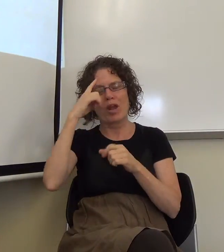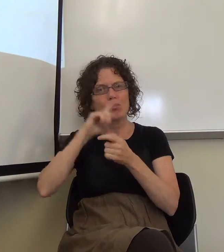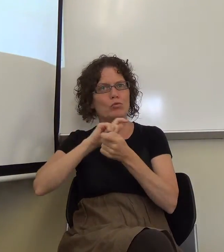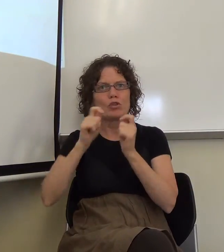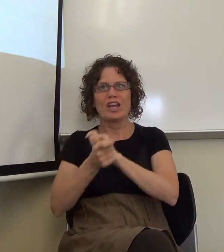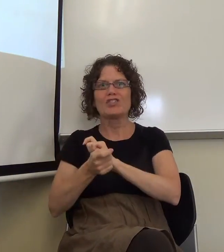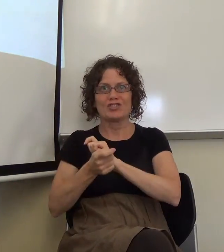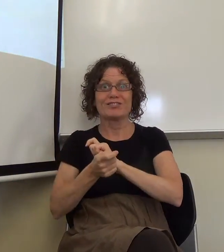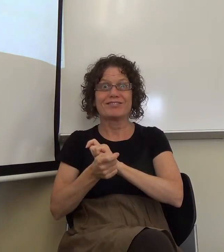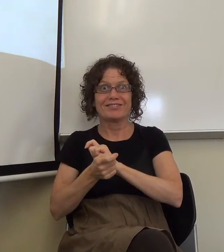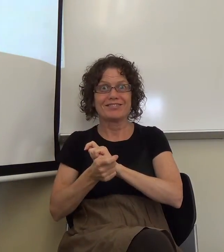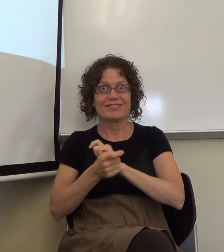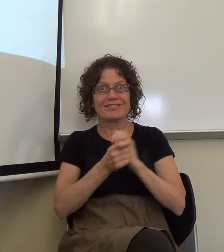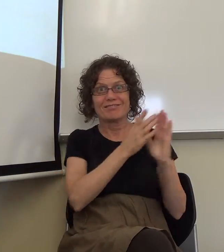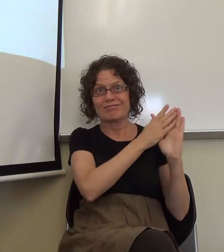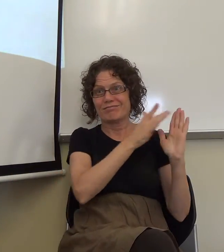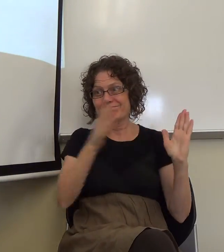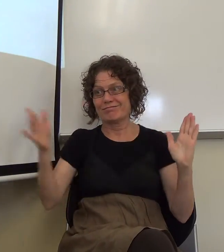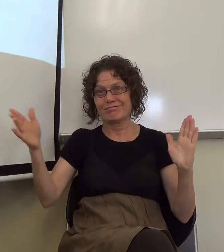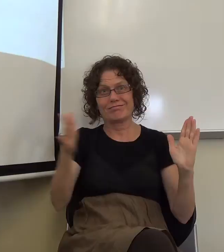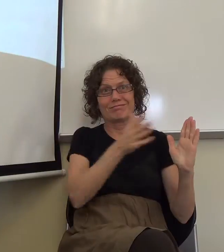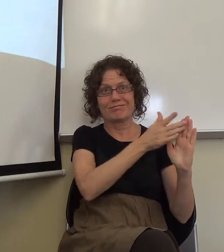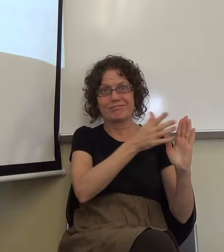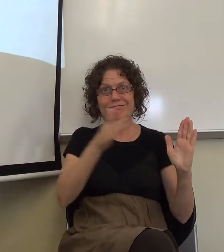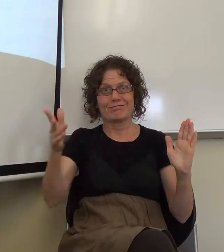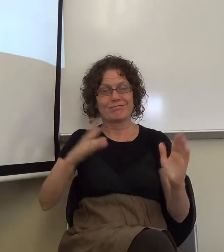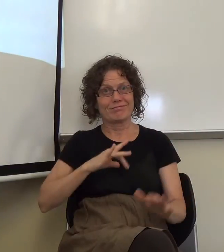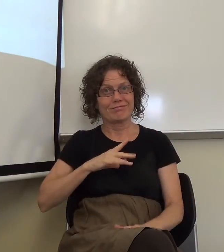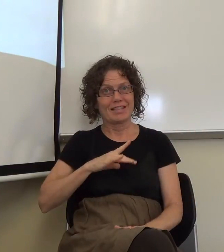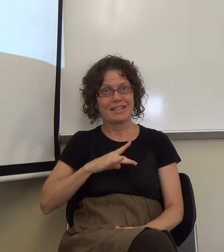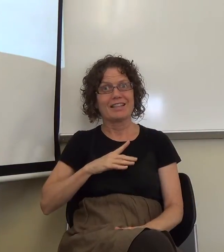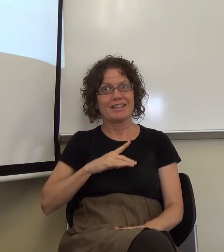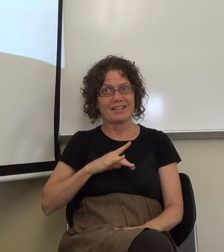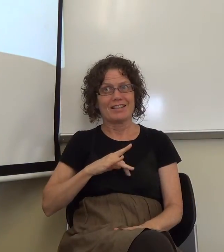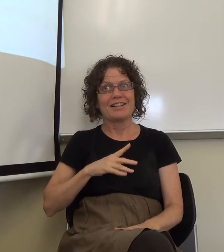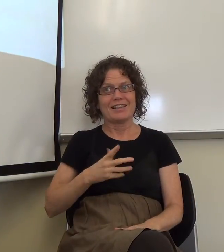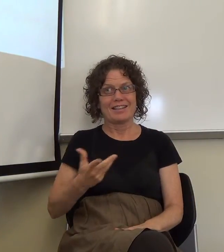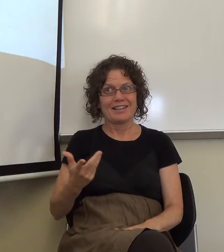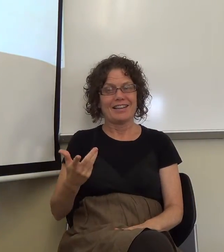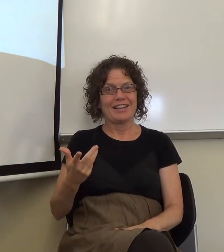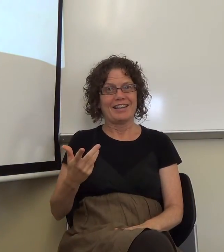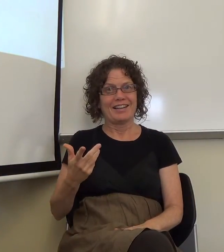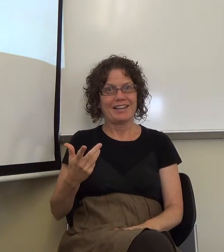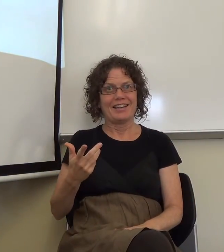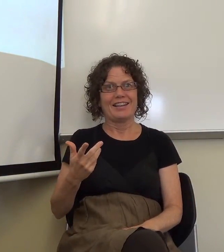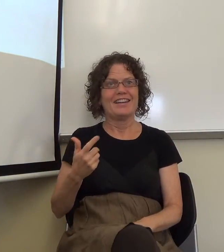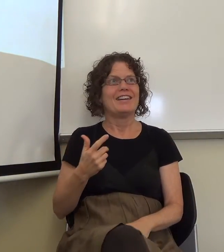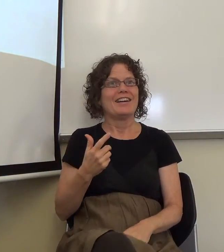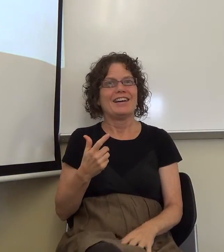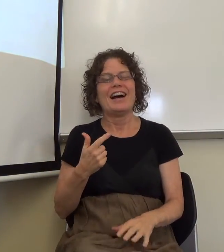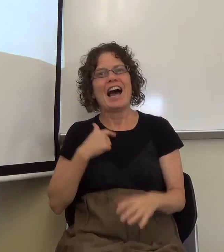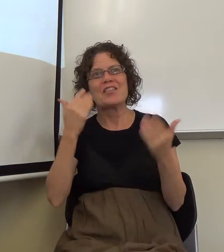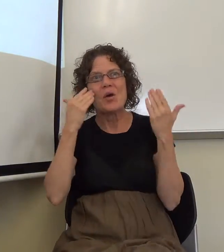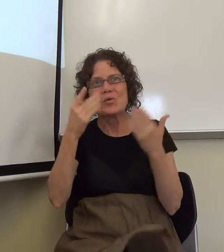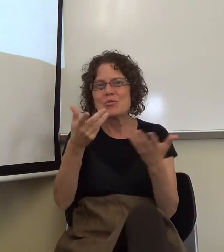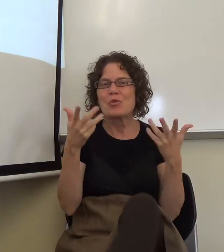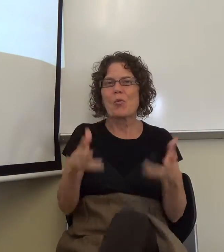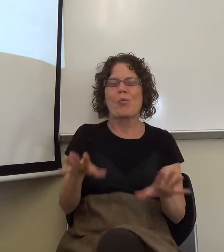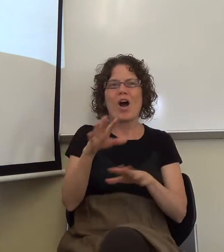you get over that business. Yeah, I know, you don't want to messing with your brain, but it really works. It